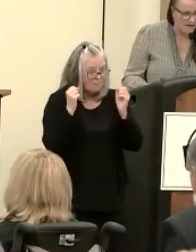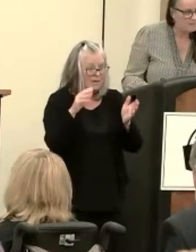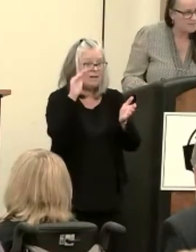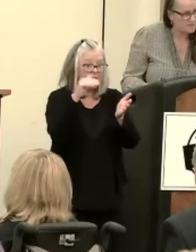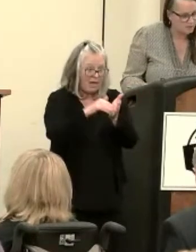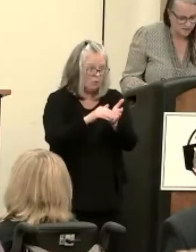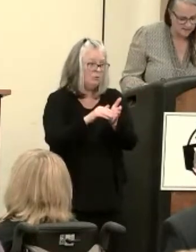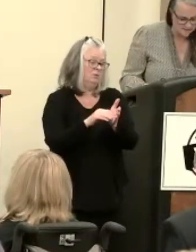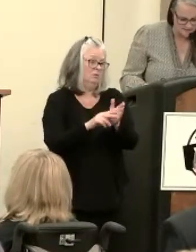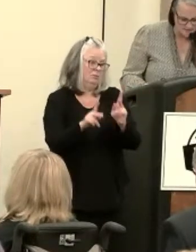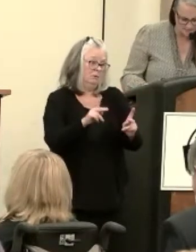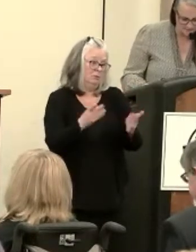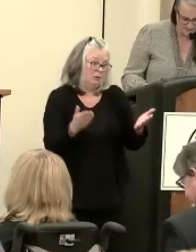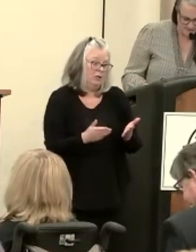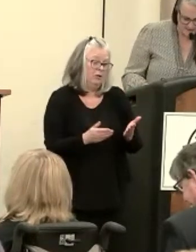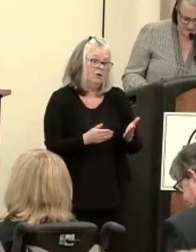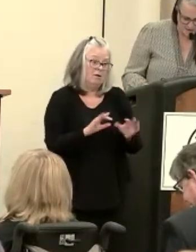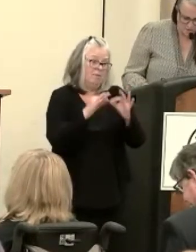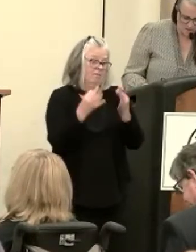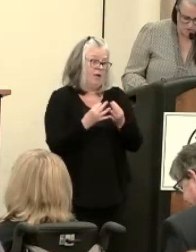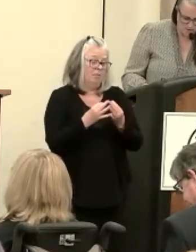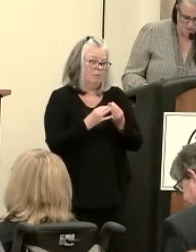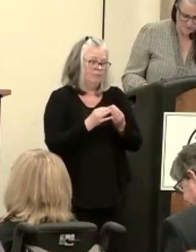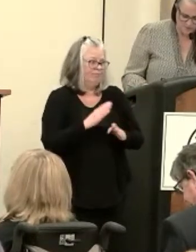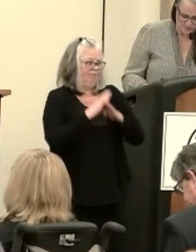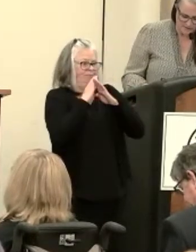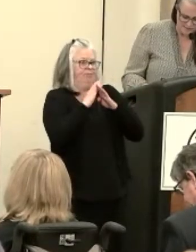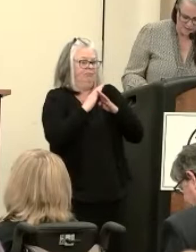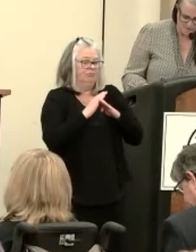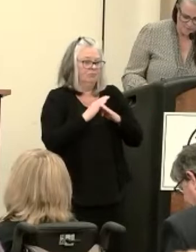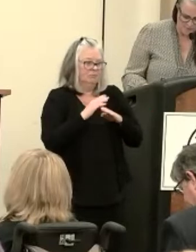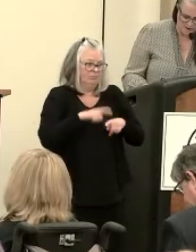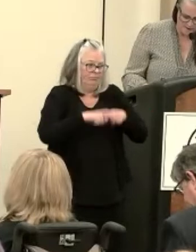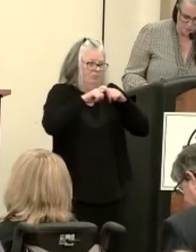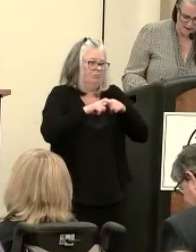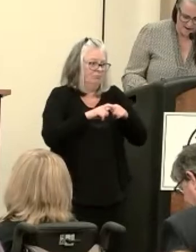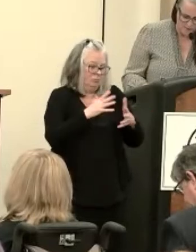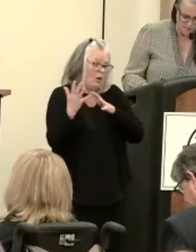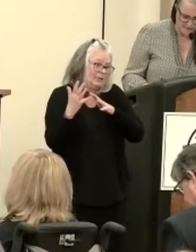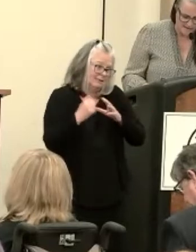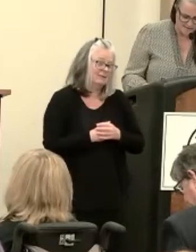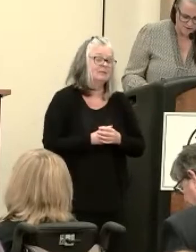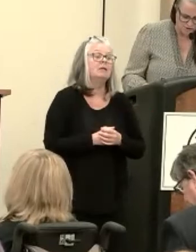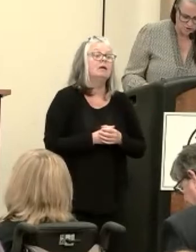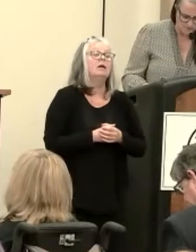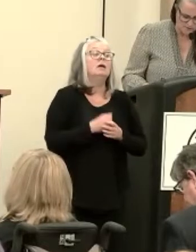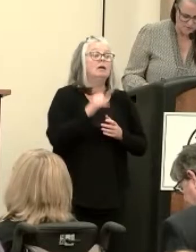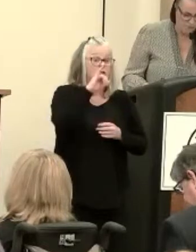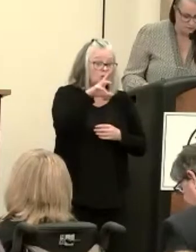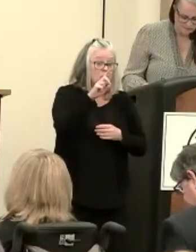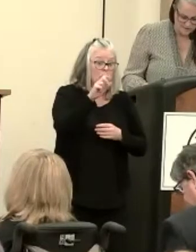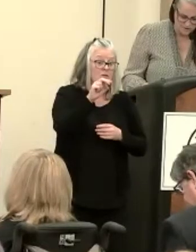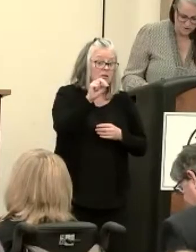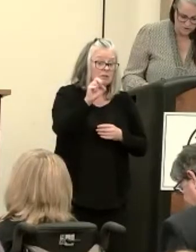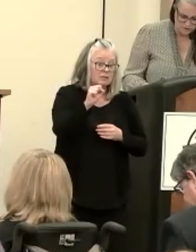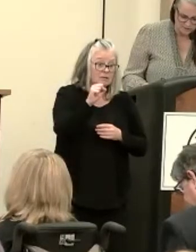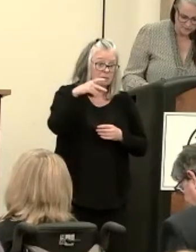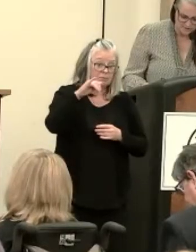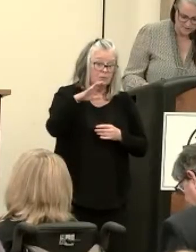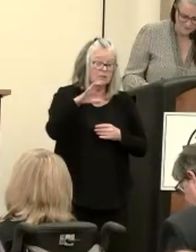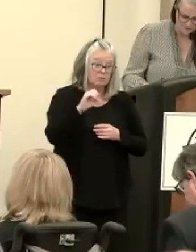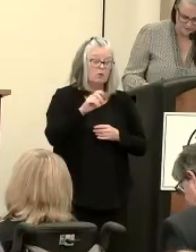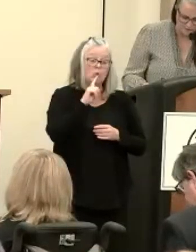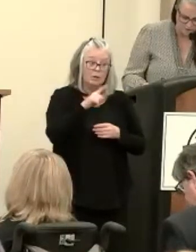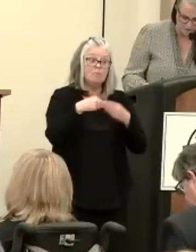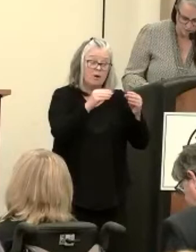and their families in crisis. While Jordan's principle has helped to provide more equitable access to services for First Nations children living